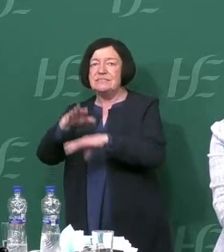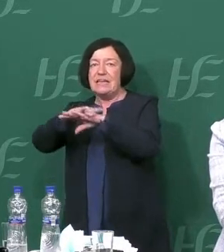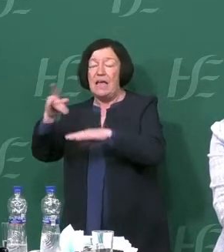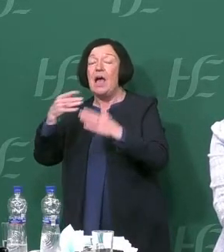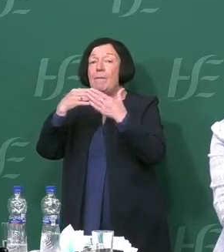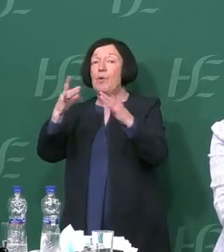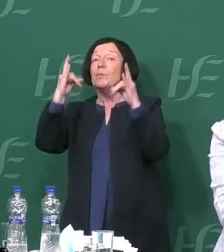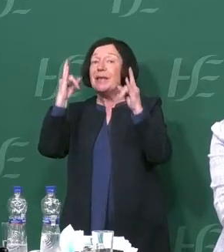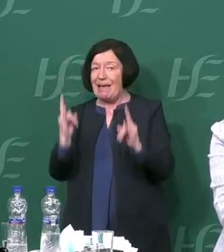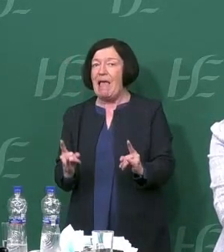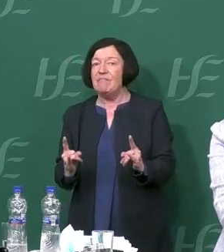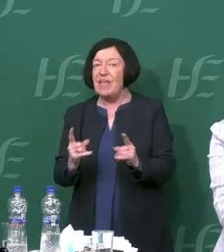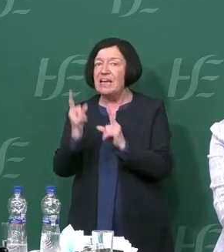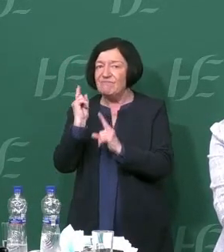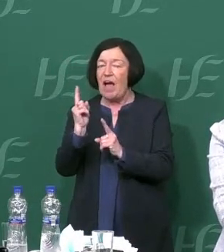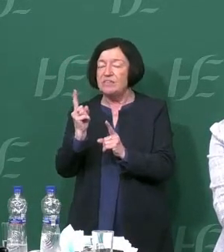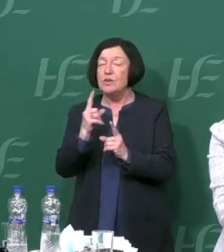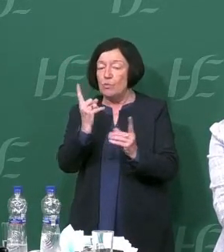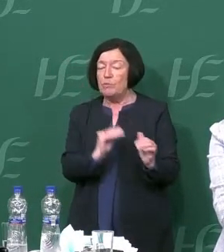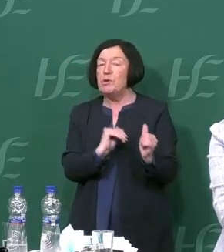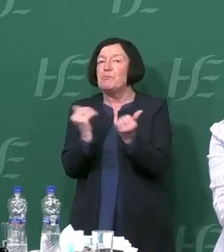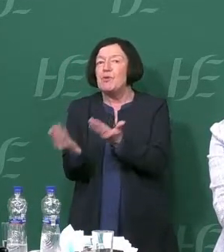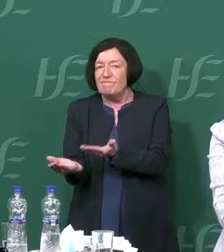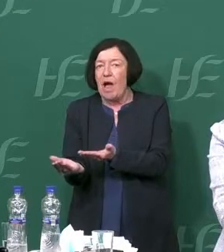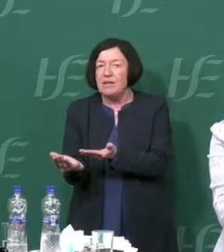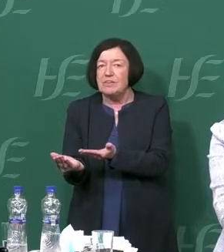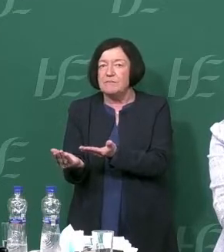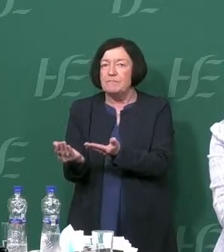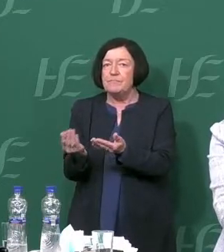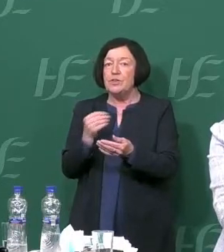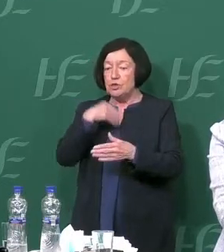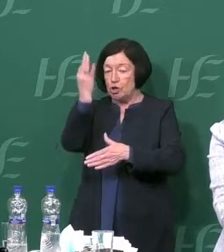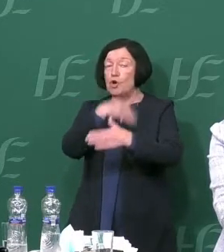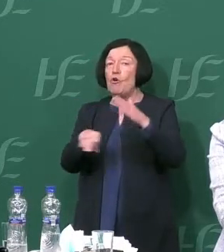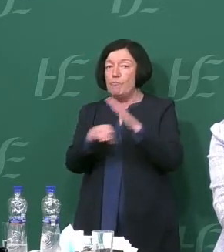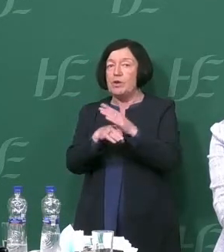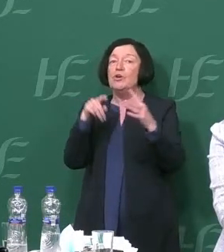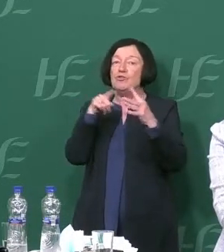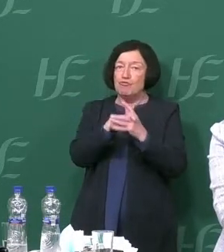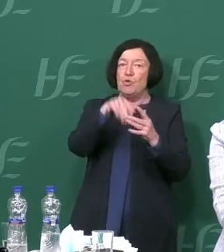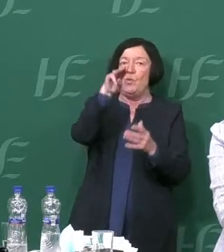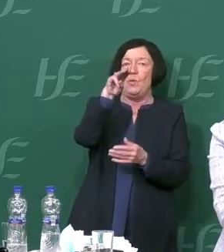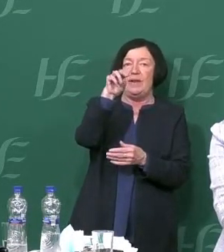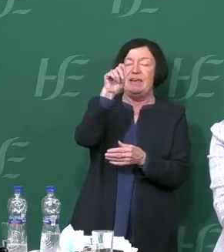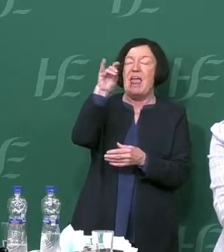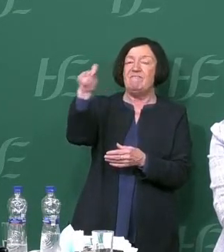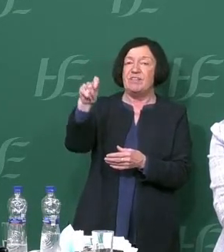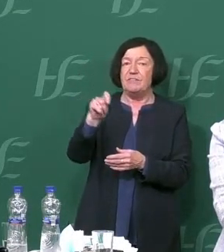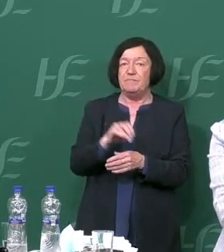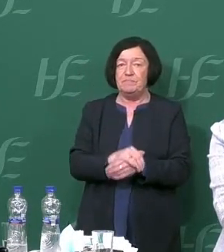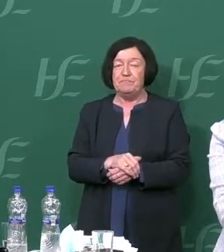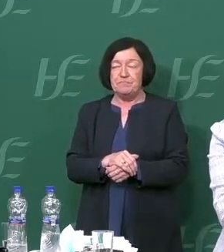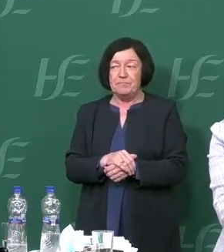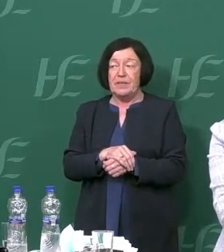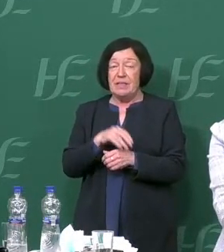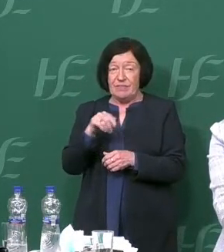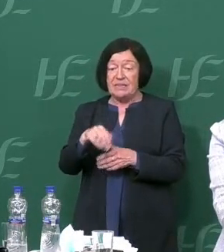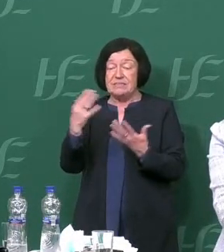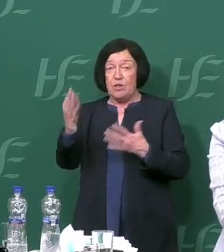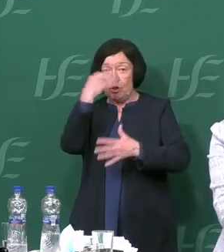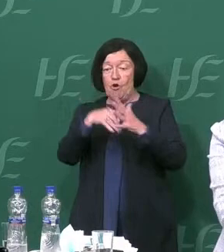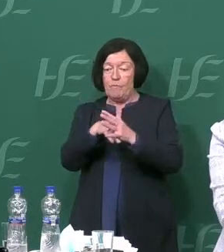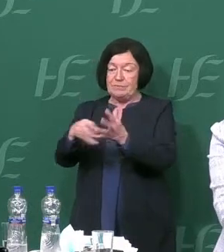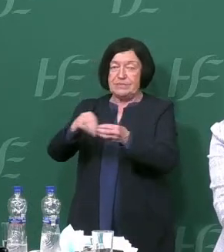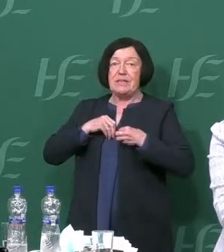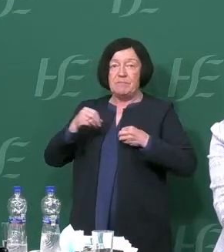advice in its widest sense will be provided in through government, through NEFIT. And that's the route in which government take their